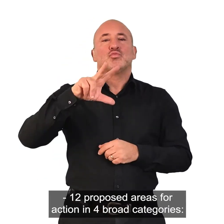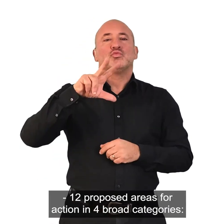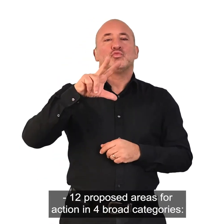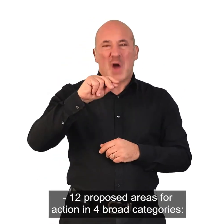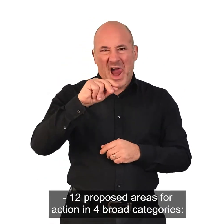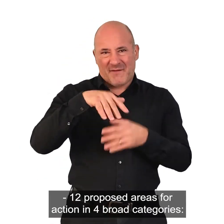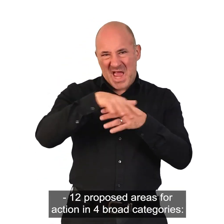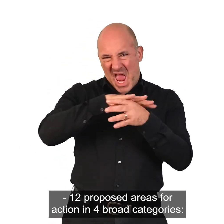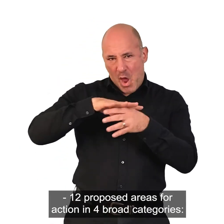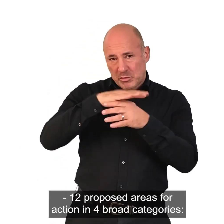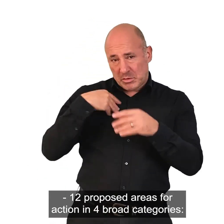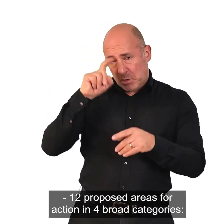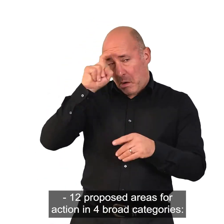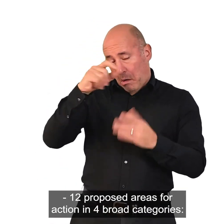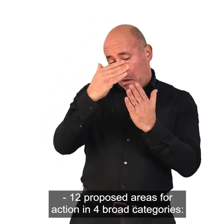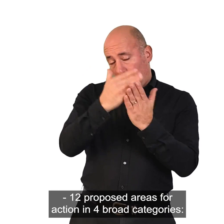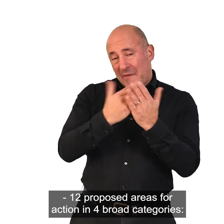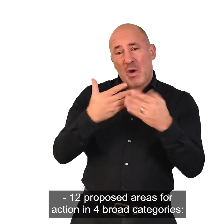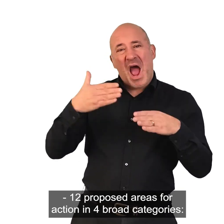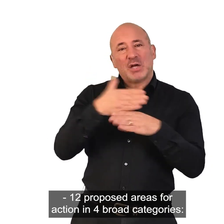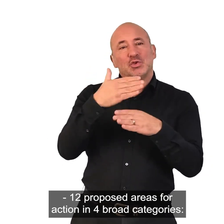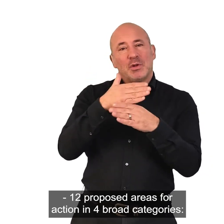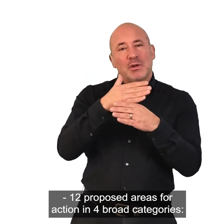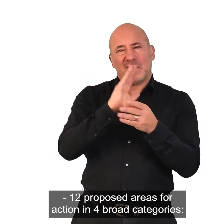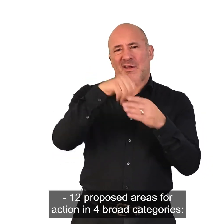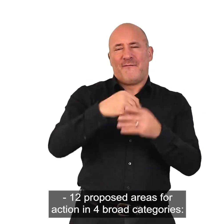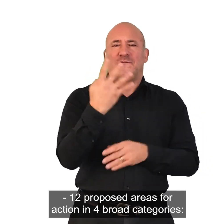12 proposed areas for action in 4 broad categories.